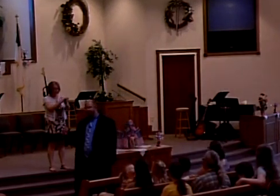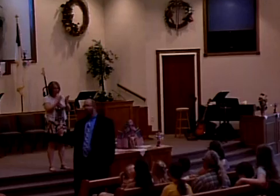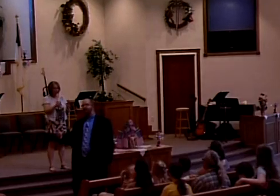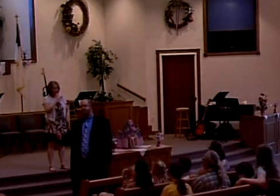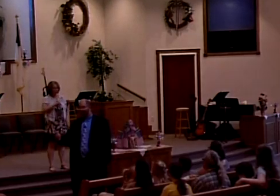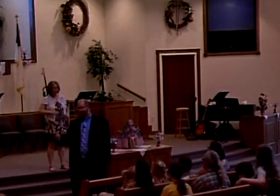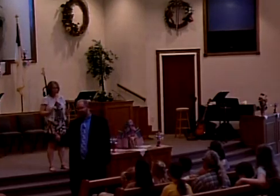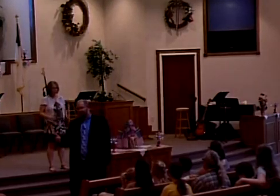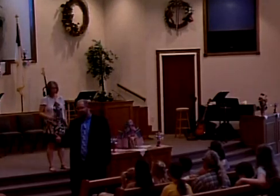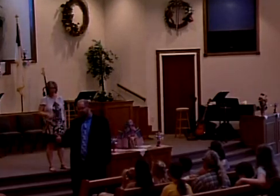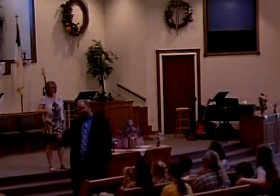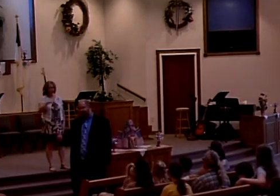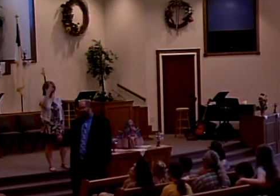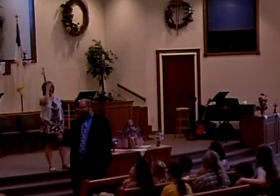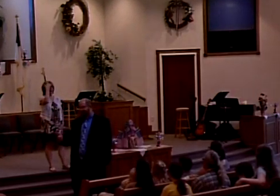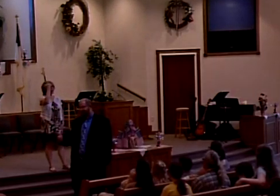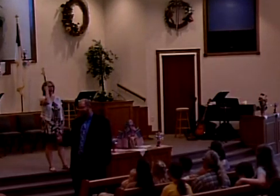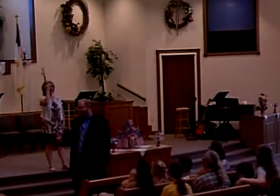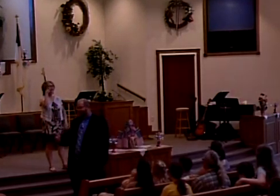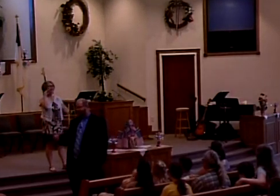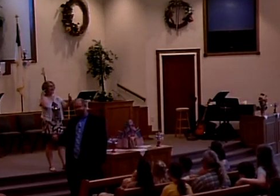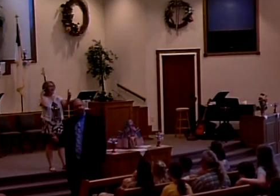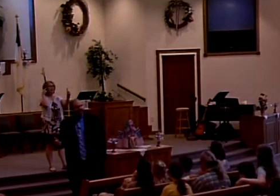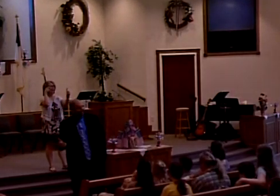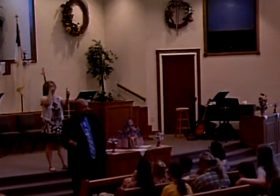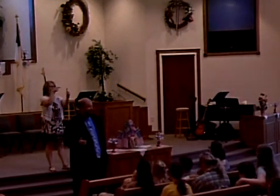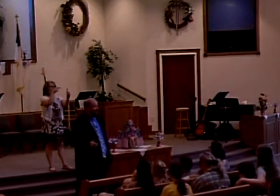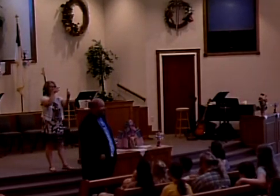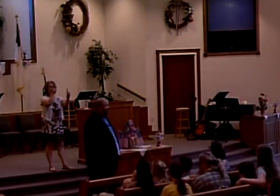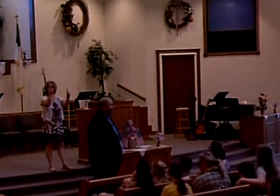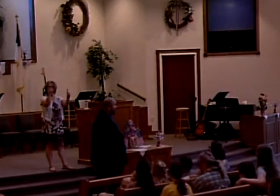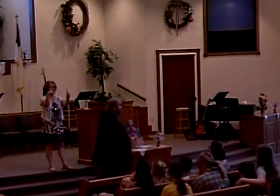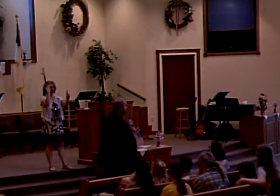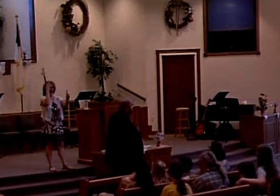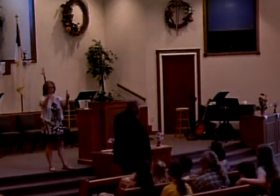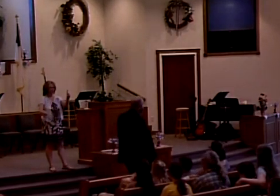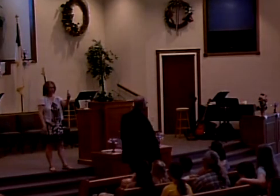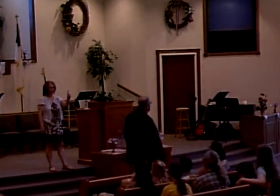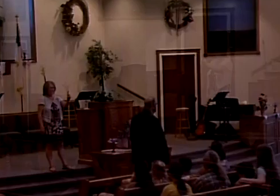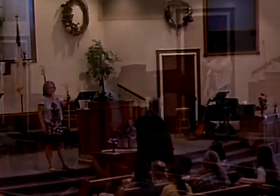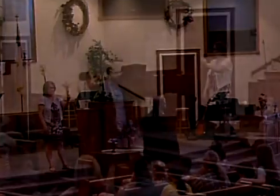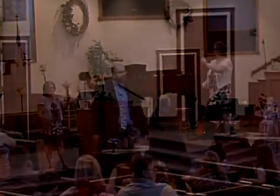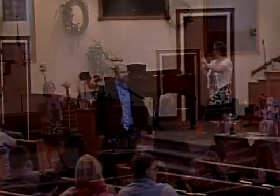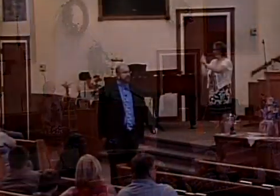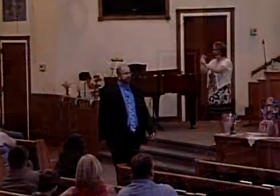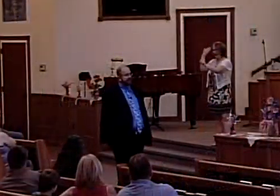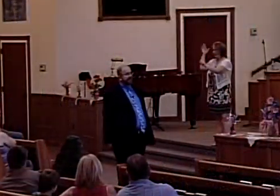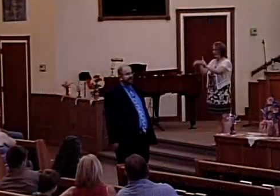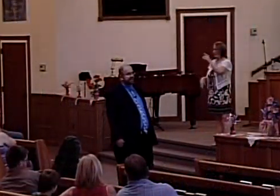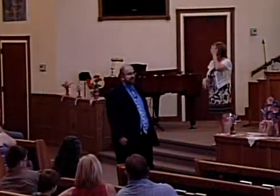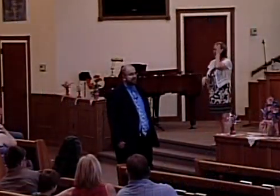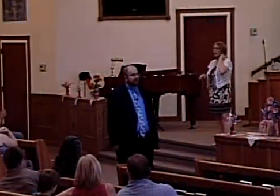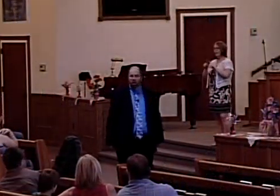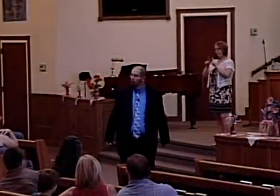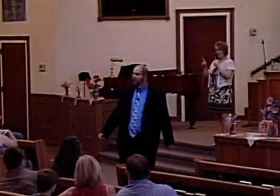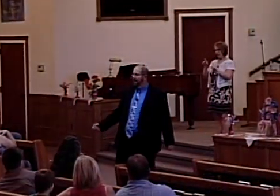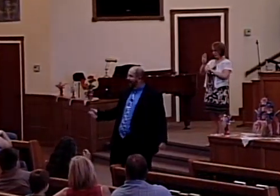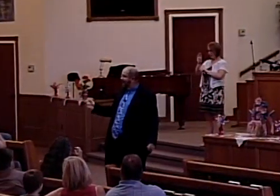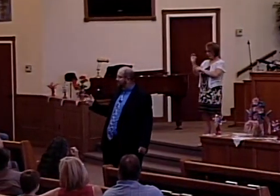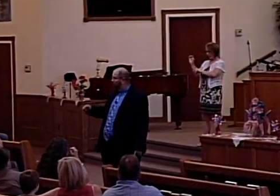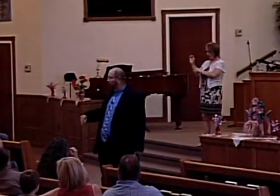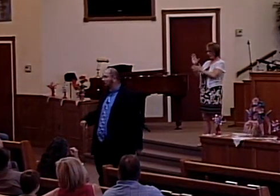I have no idea where I'm going with this, but you hang on, I'm going to bring this back. But the Betty Crocker Christians is simply this: